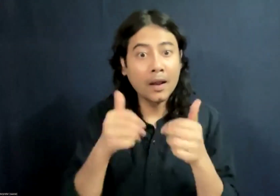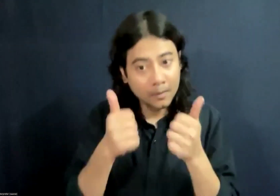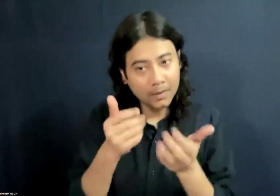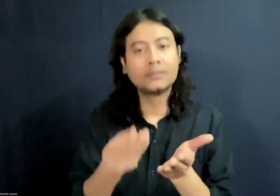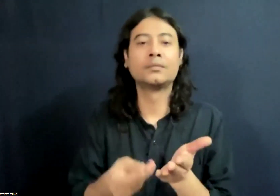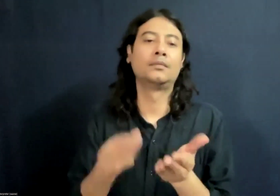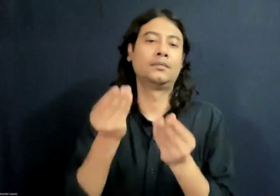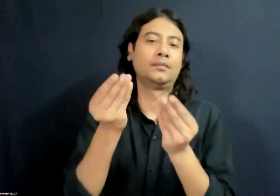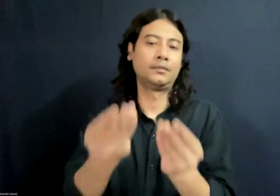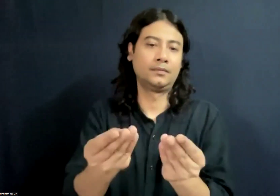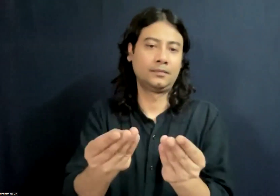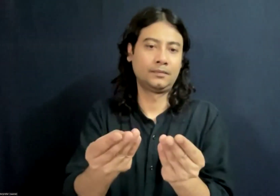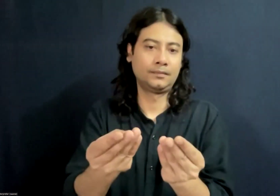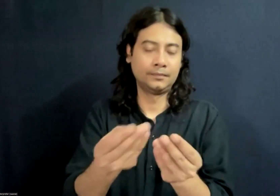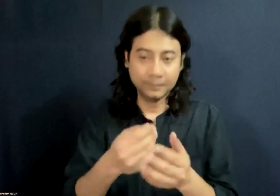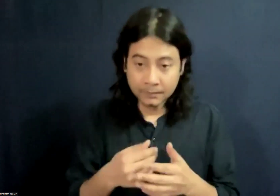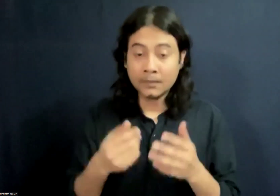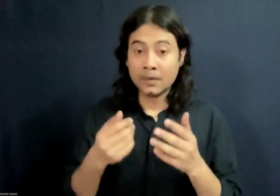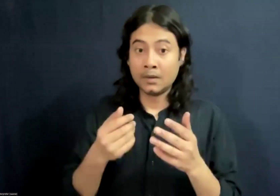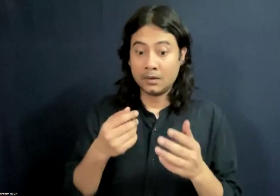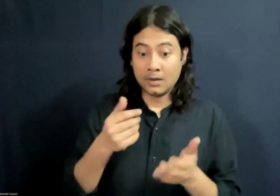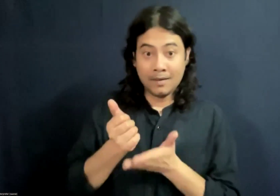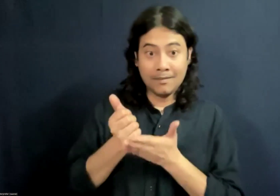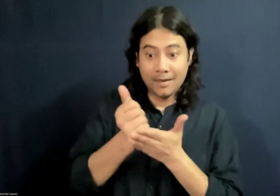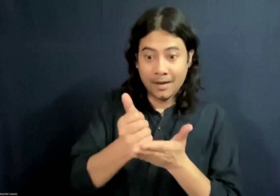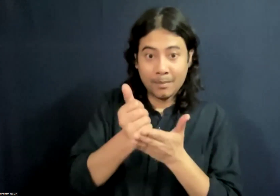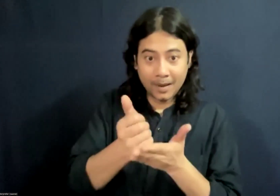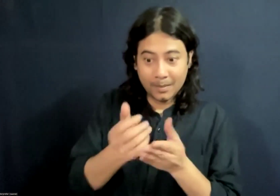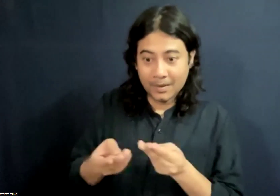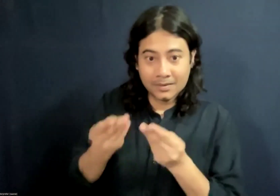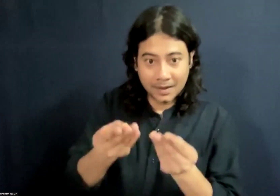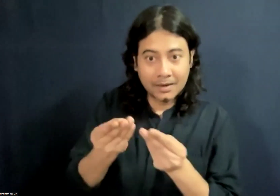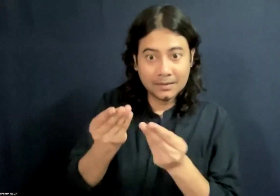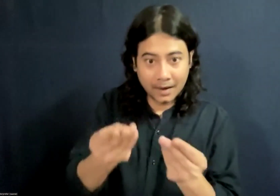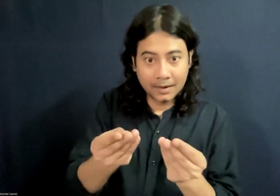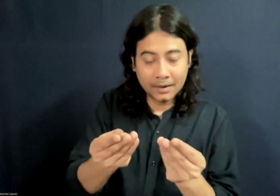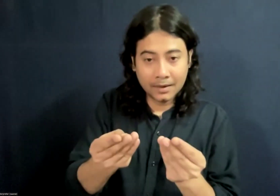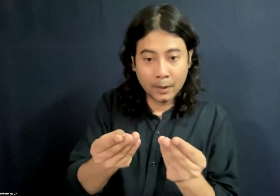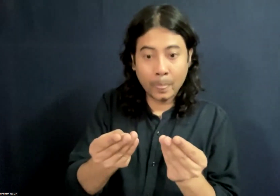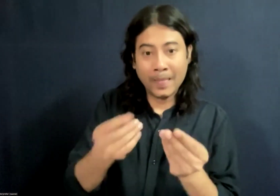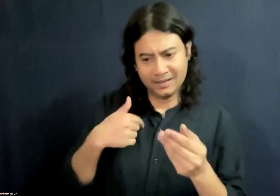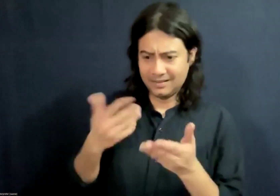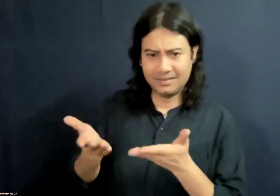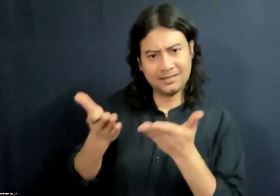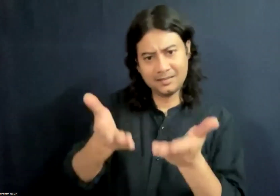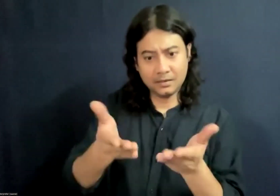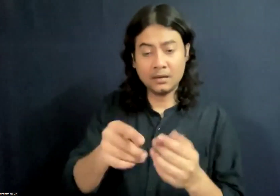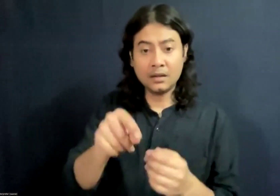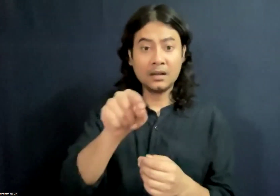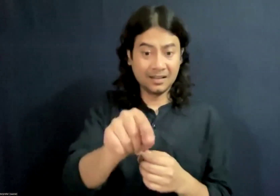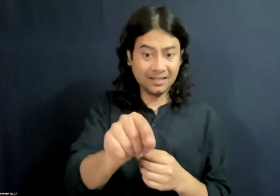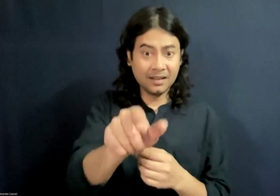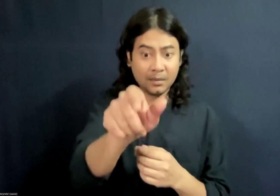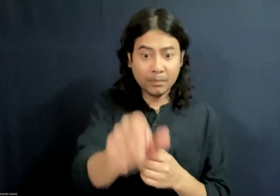And it is said that if you give charity, you if that person does anything bad, then all